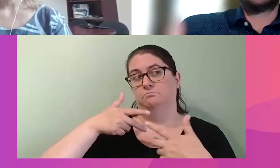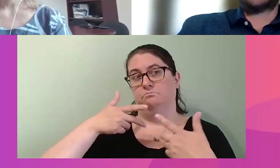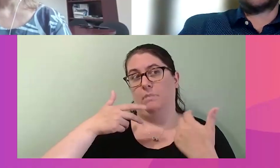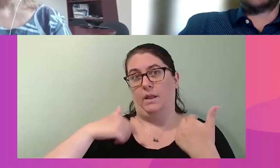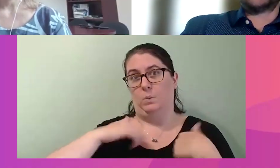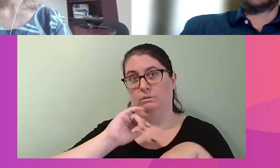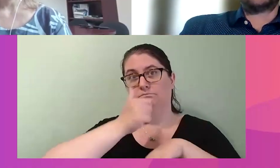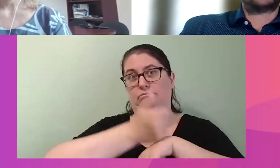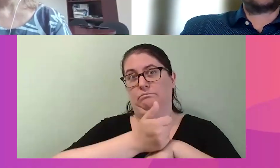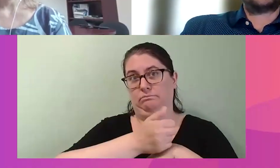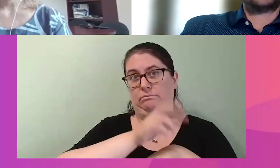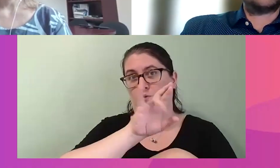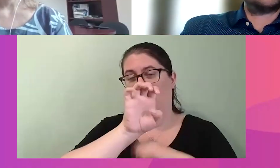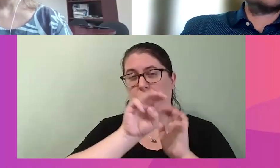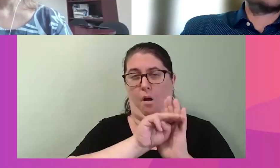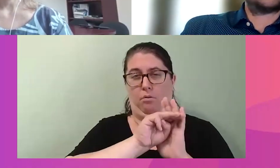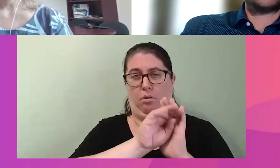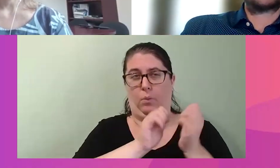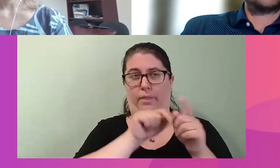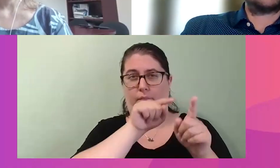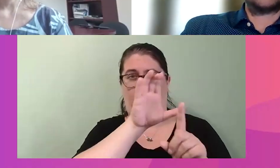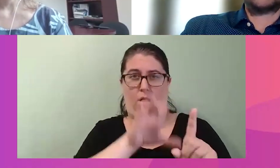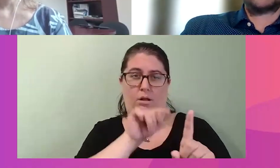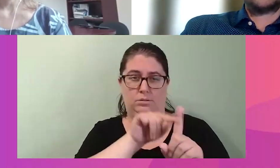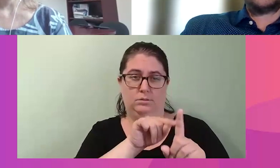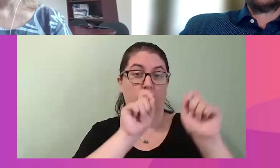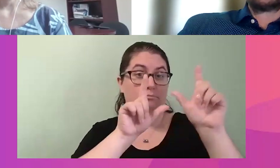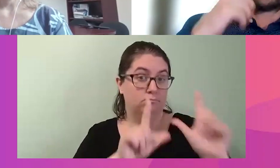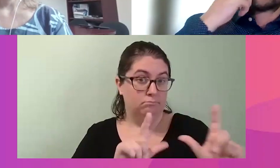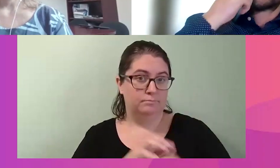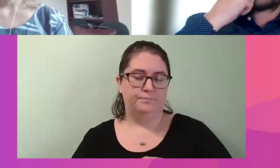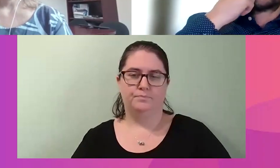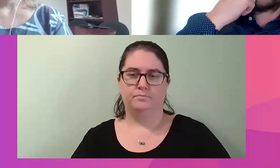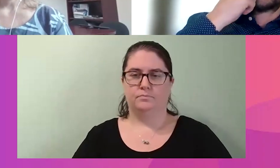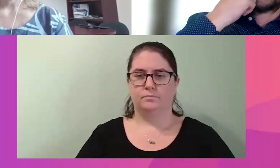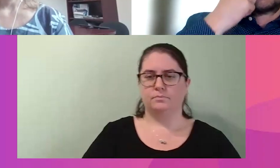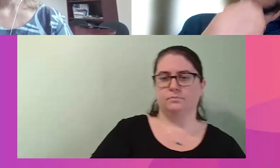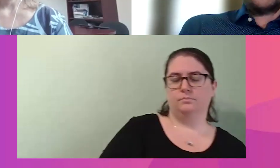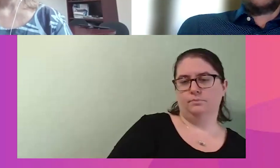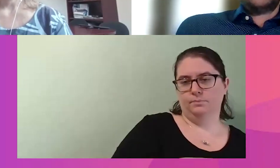implement the RISE model with these clients. Next slide, please.